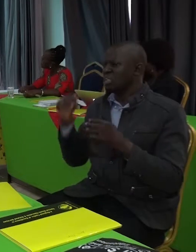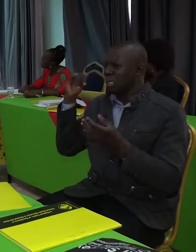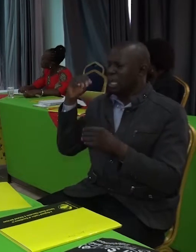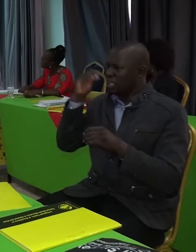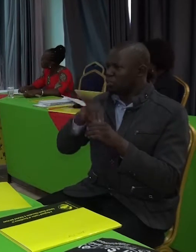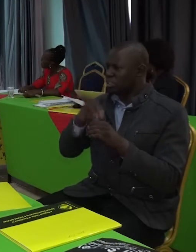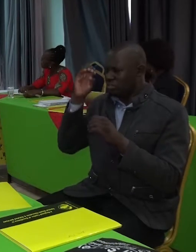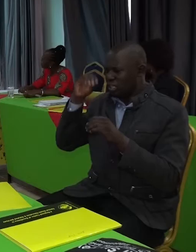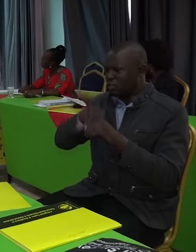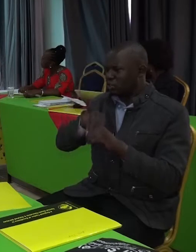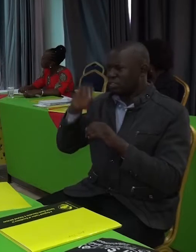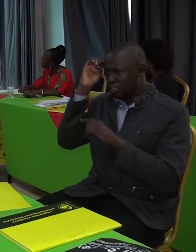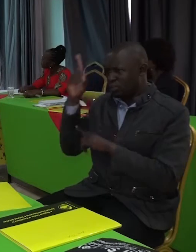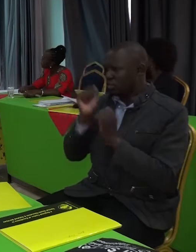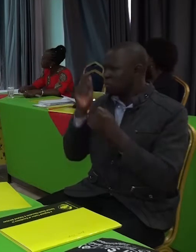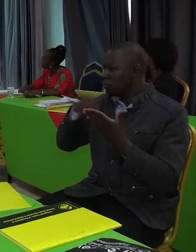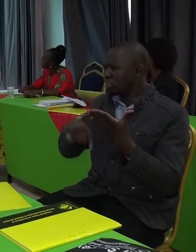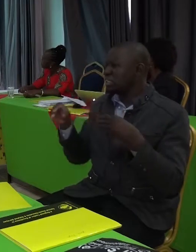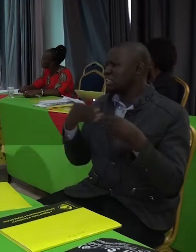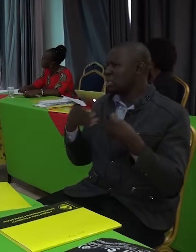inclusive education with?